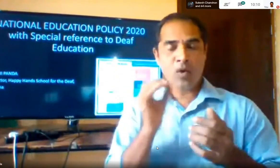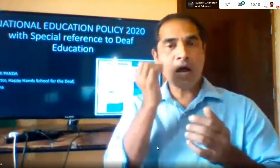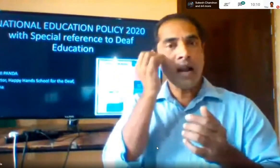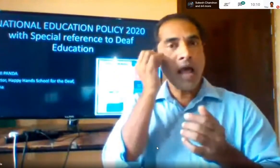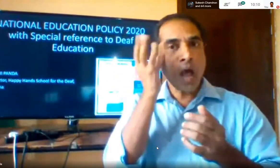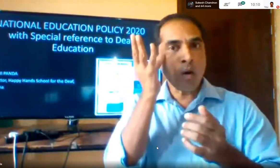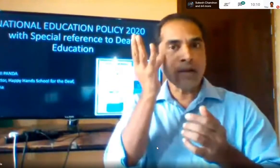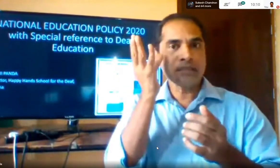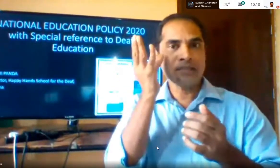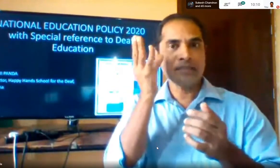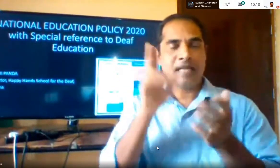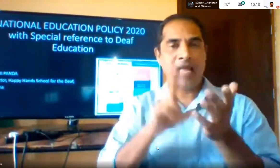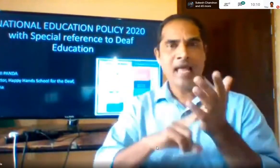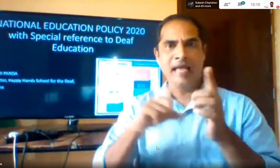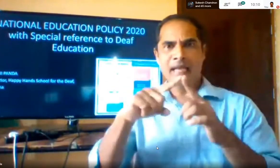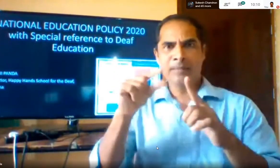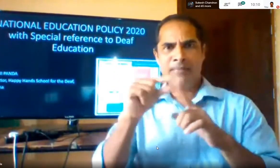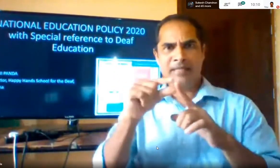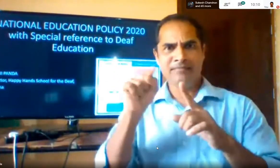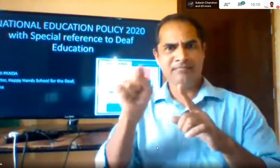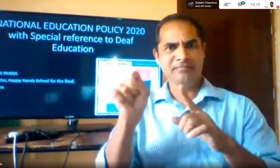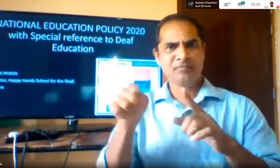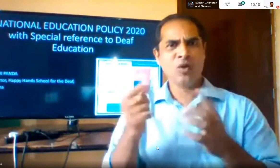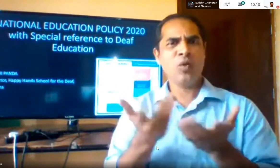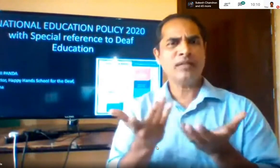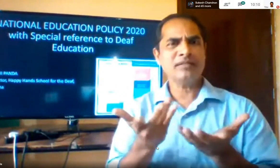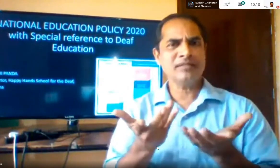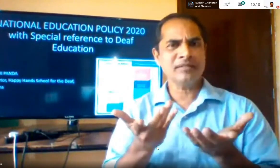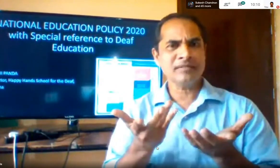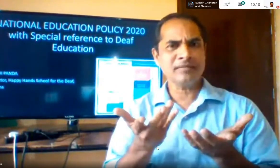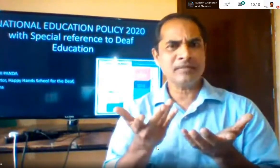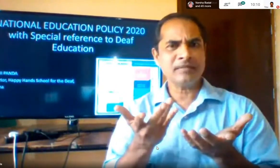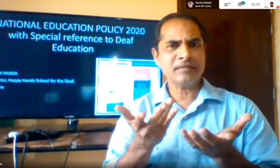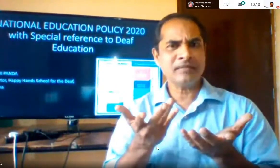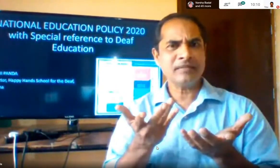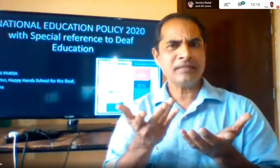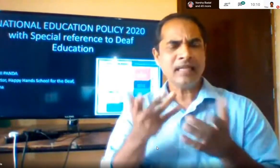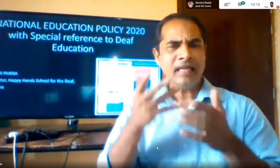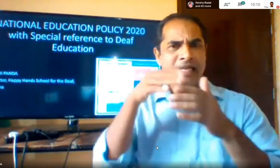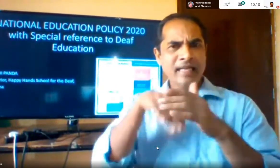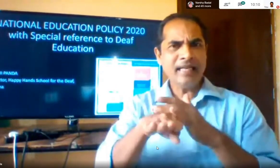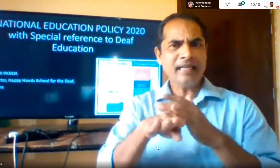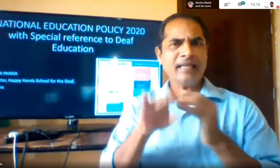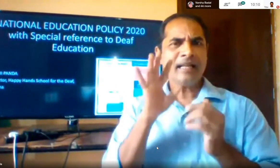whatever it is, I don't, I like to give you the awareness on the National Education Policy.